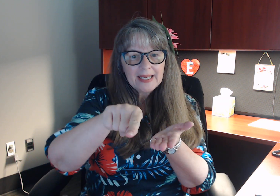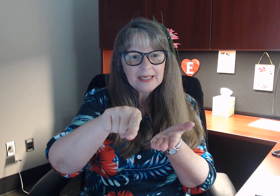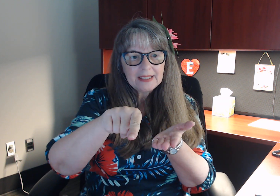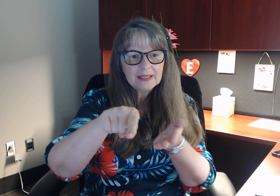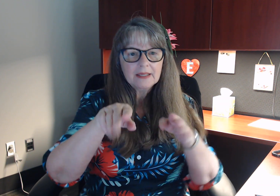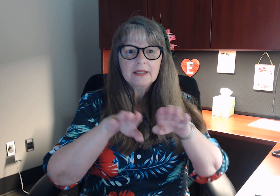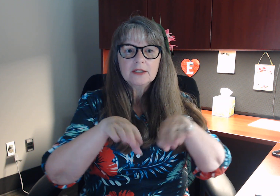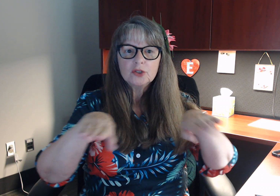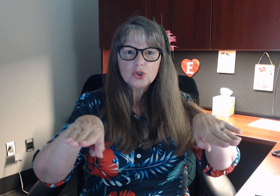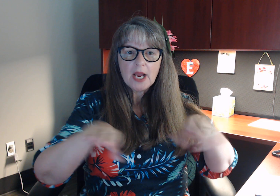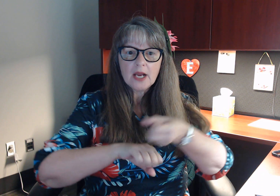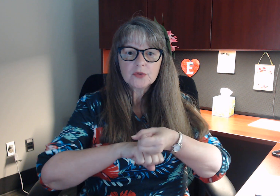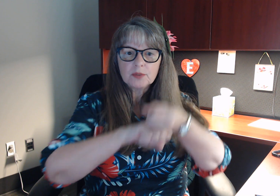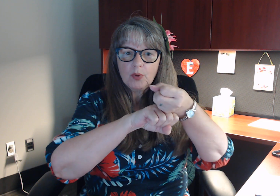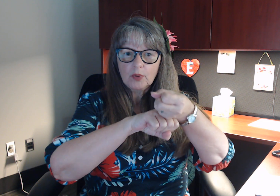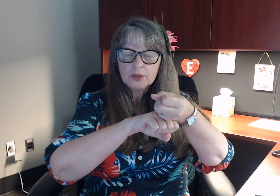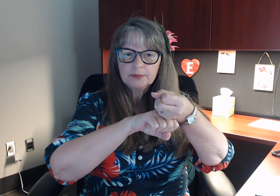paying child support.